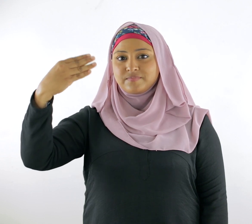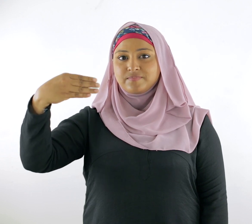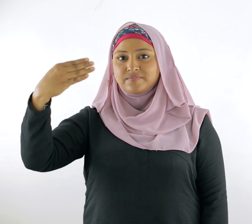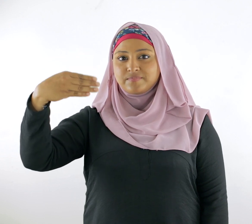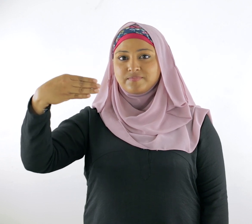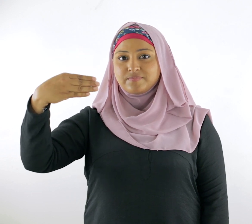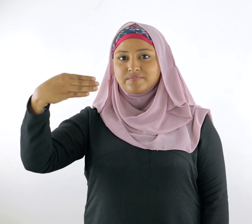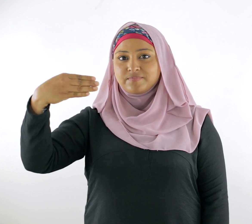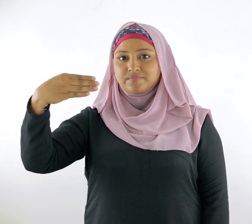19,